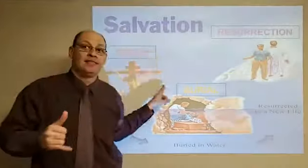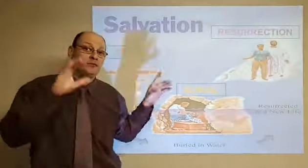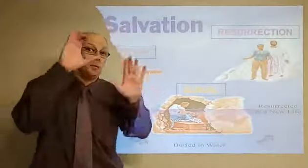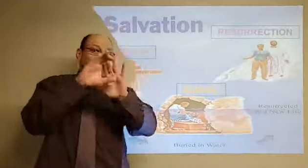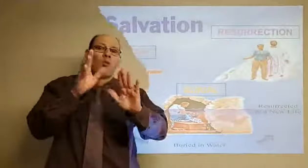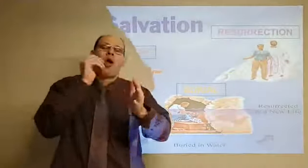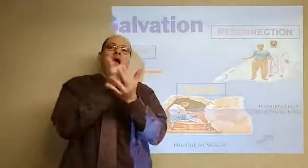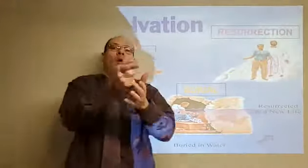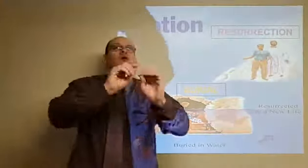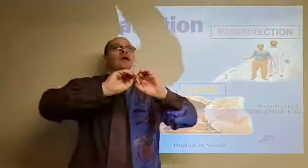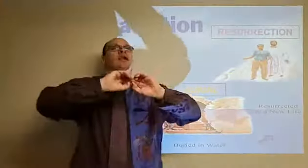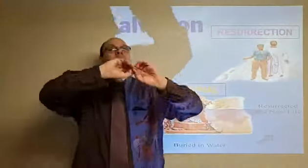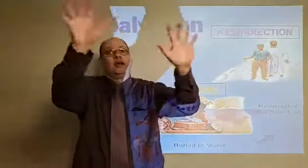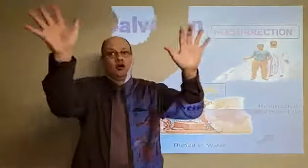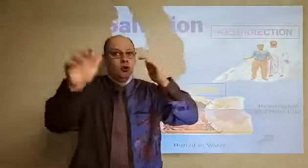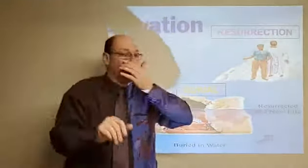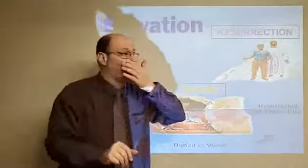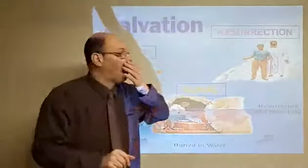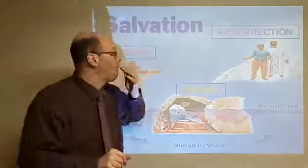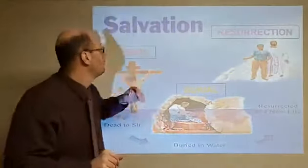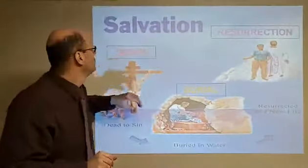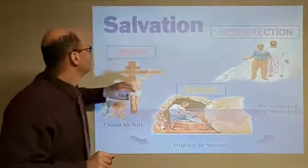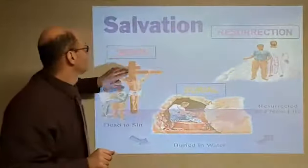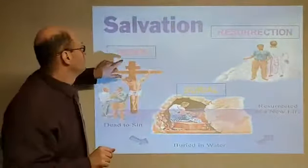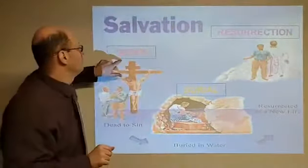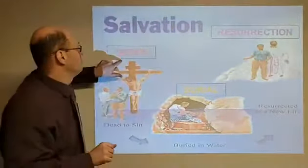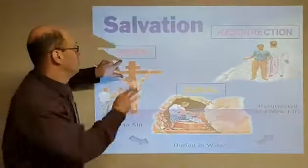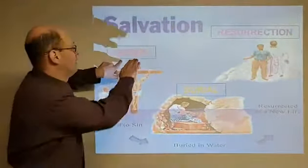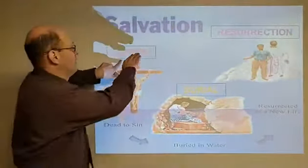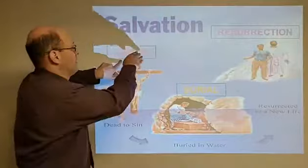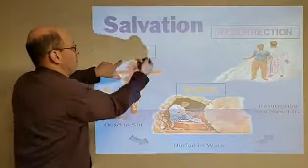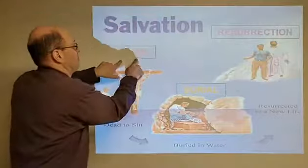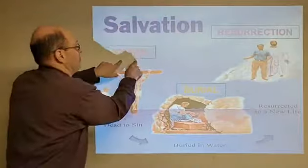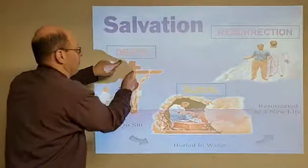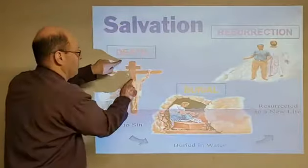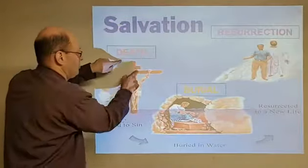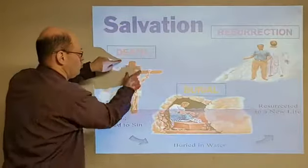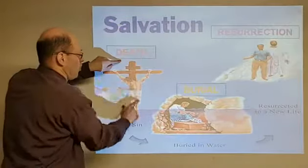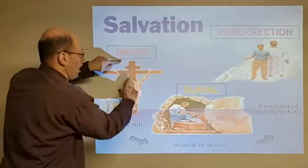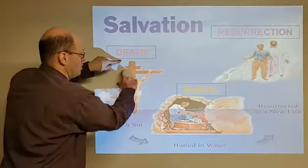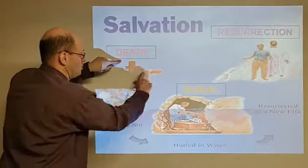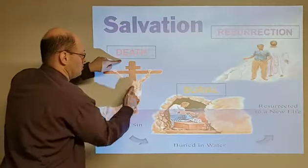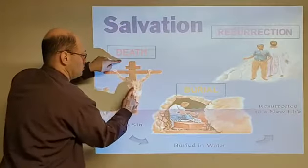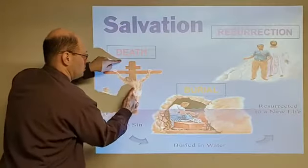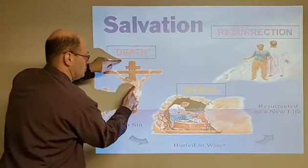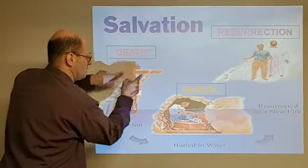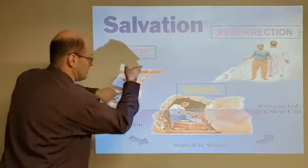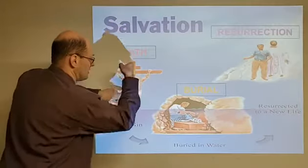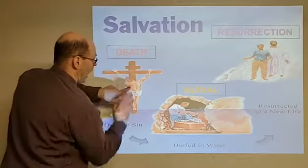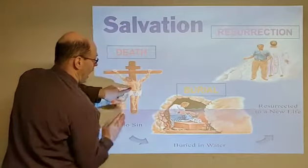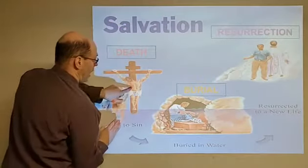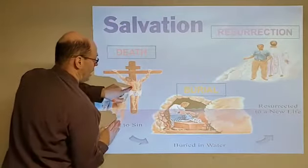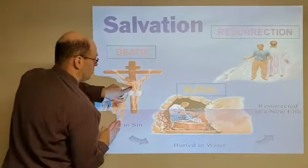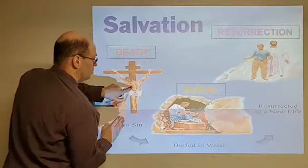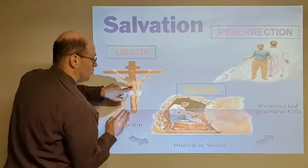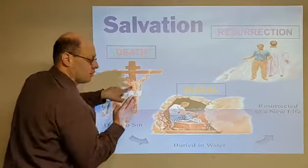so we come to this page this slide it's talking about the salvation we see the word death